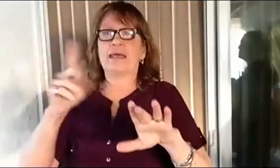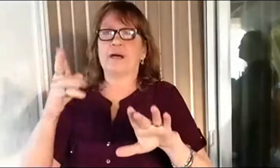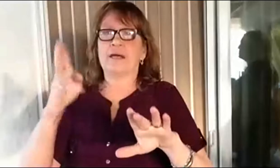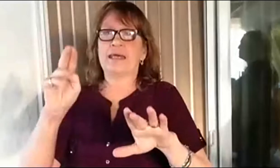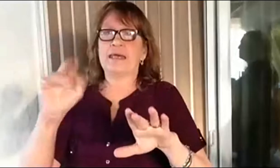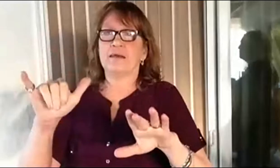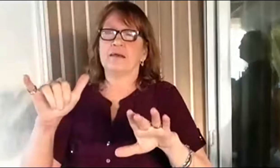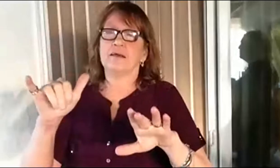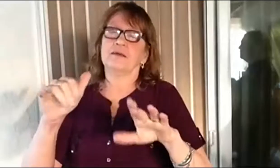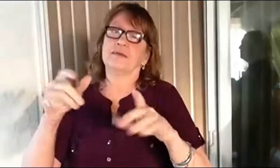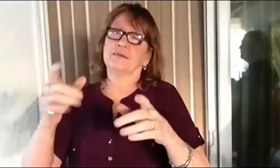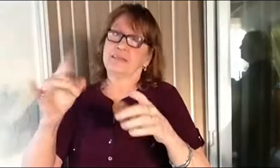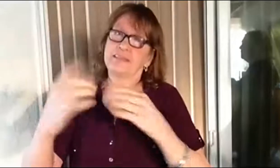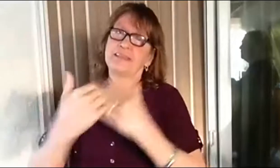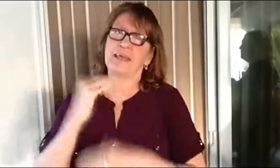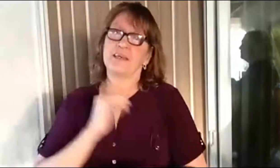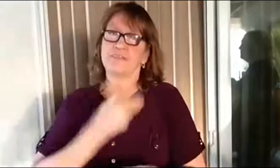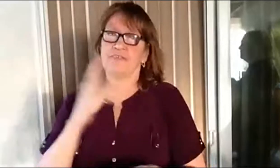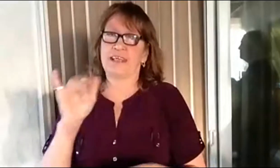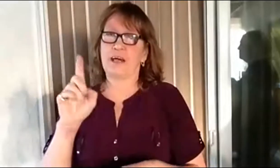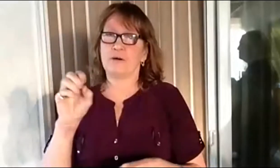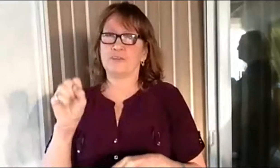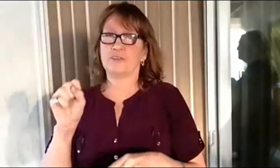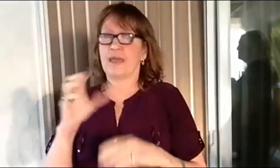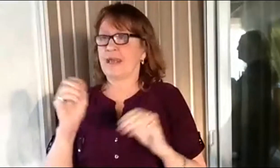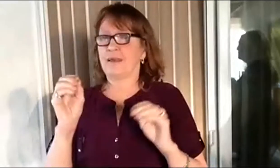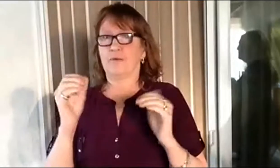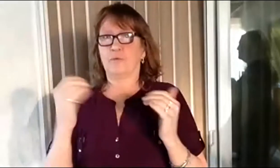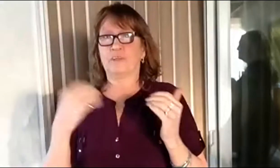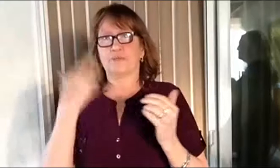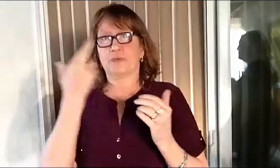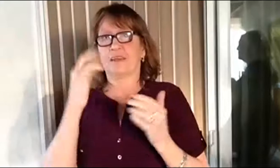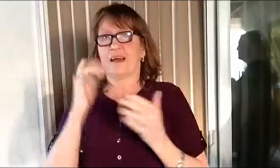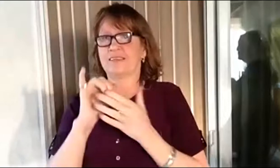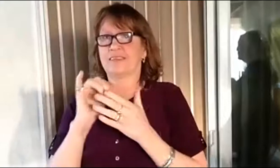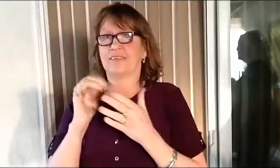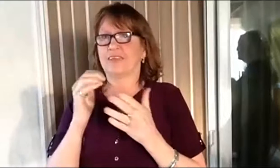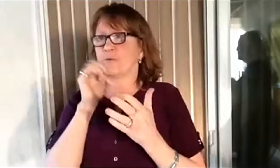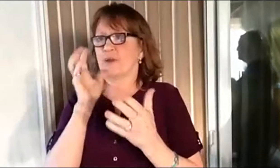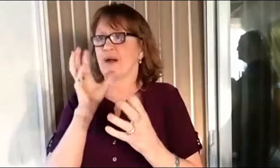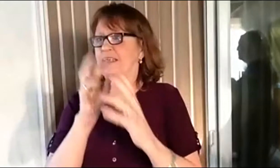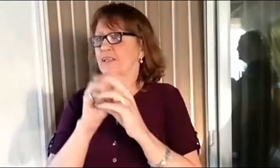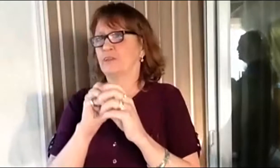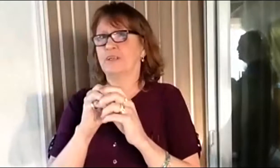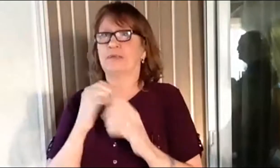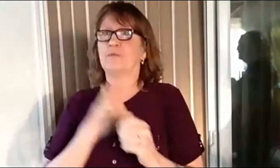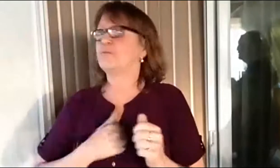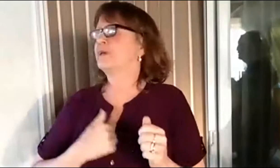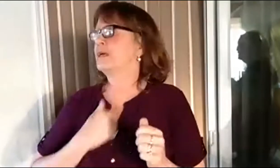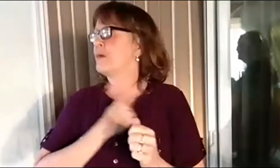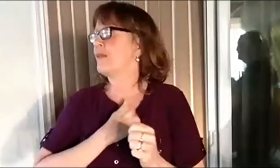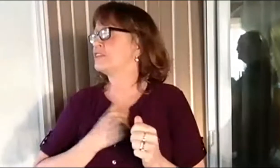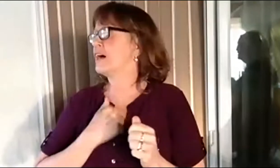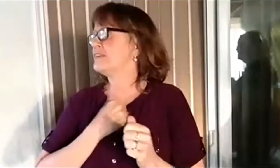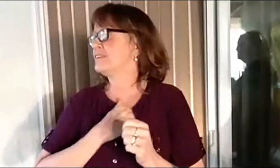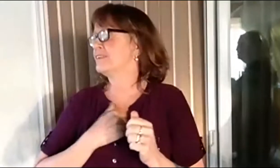Hank and Bunny did send us videos and we just realized that they were not included and we really